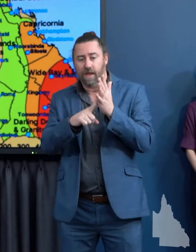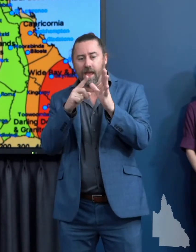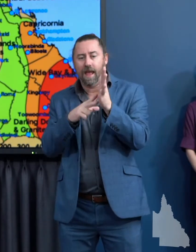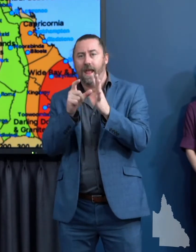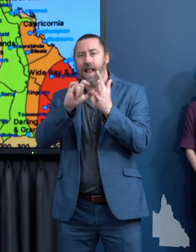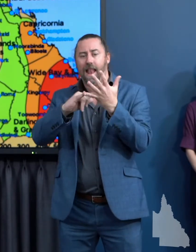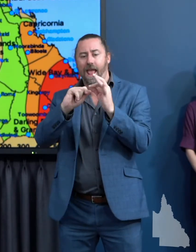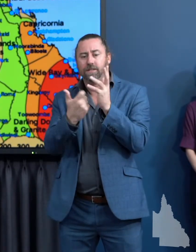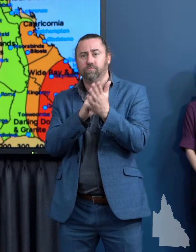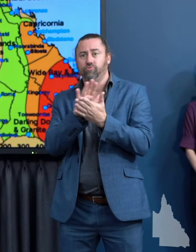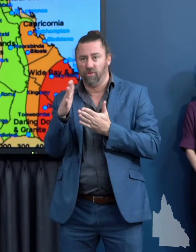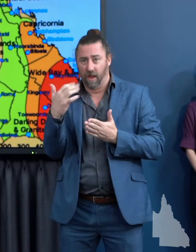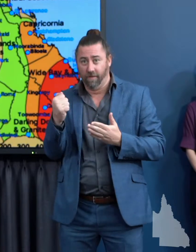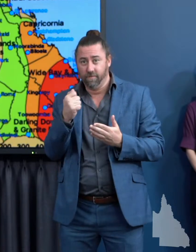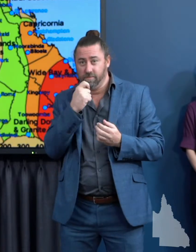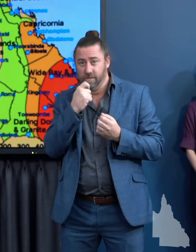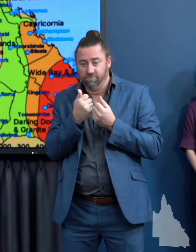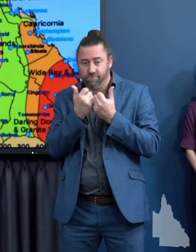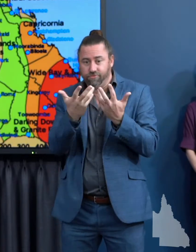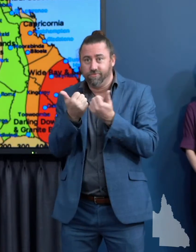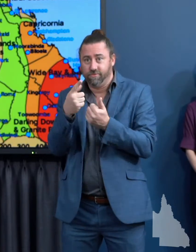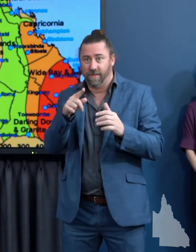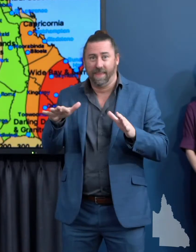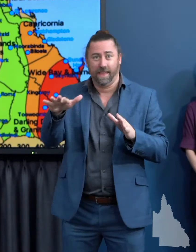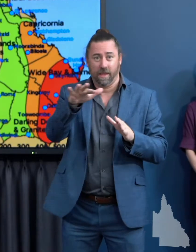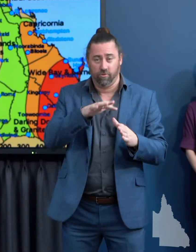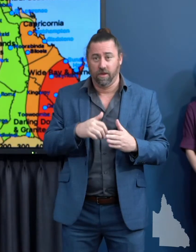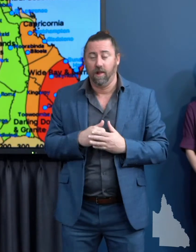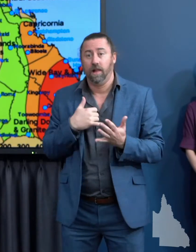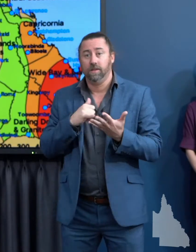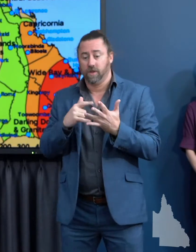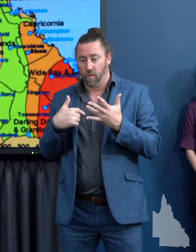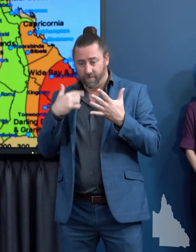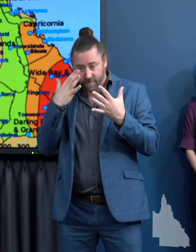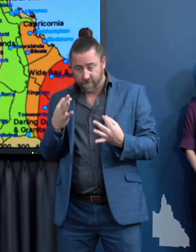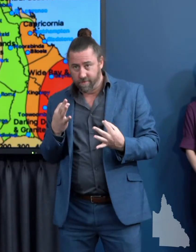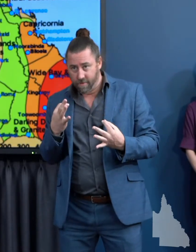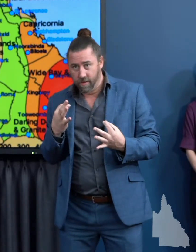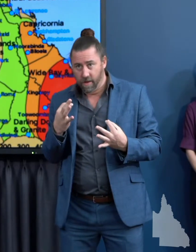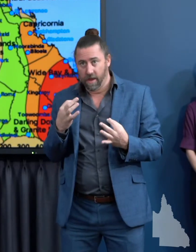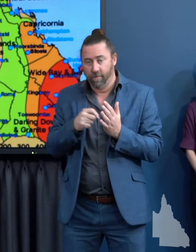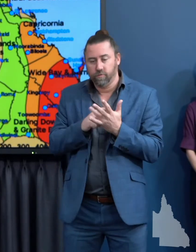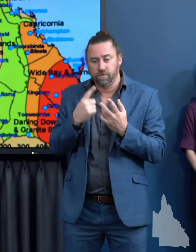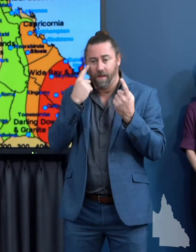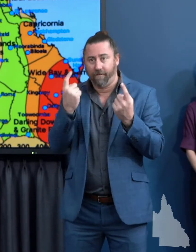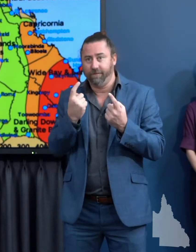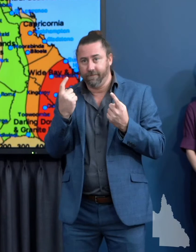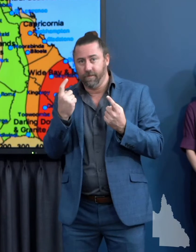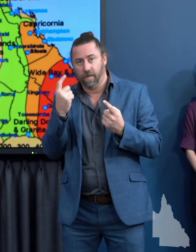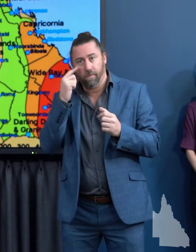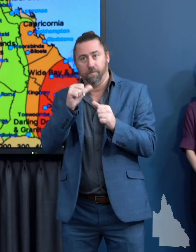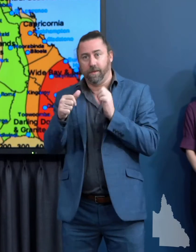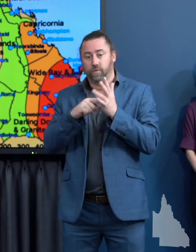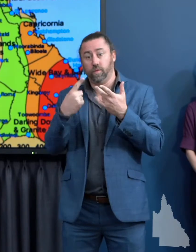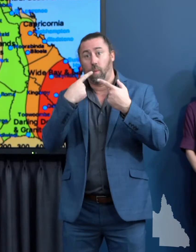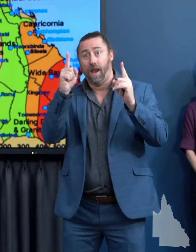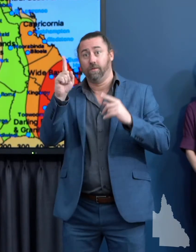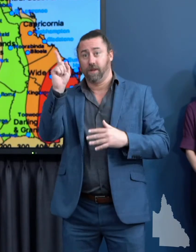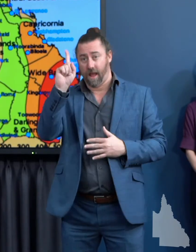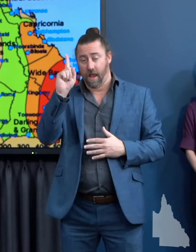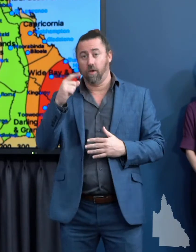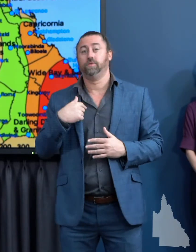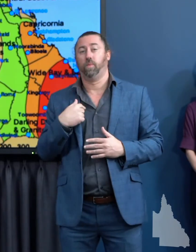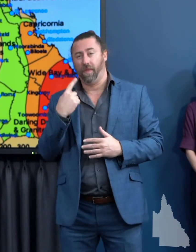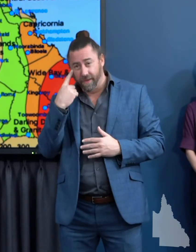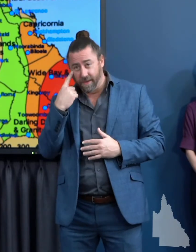region. But as a precaution, and our Acting State Disaster Coordinator will give further information in a moment, but as a